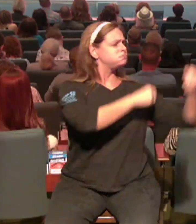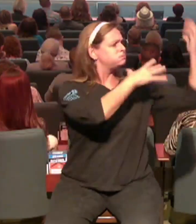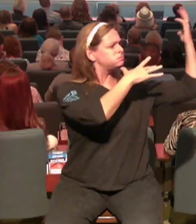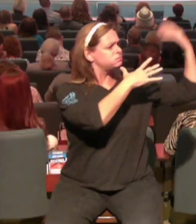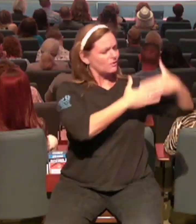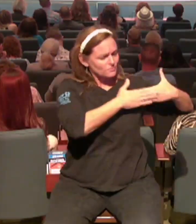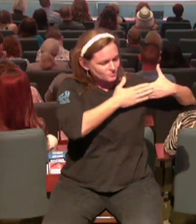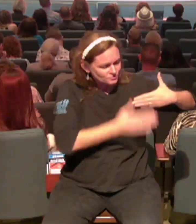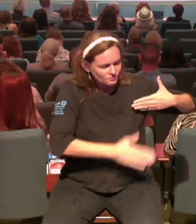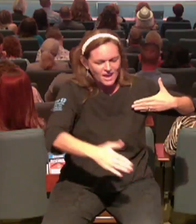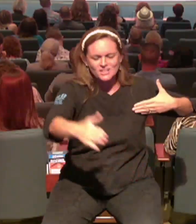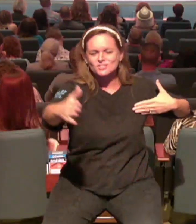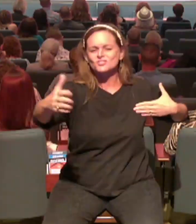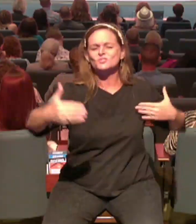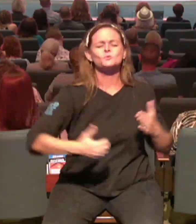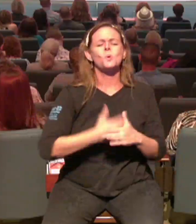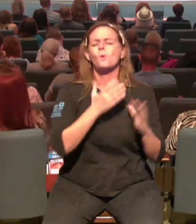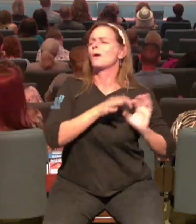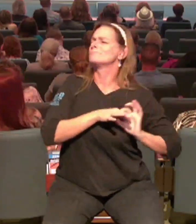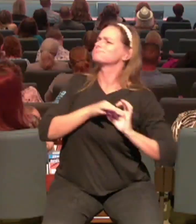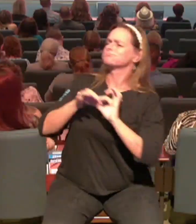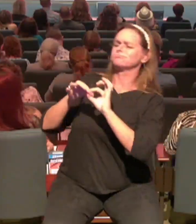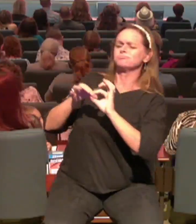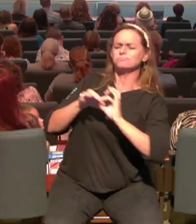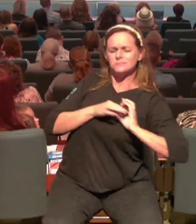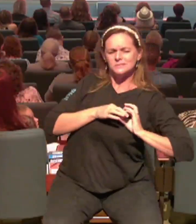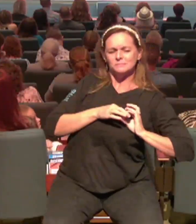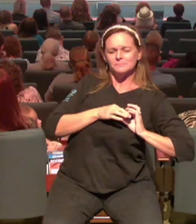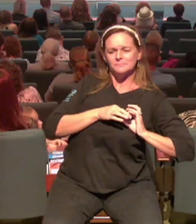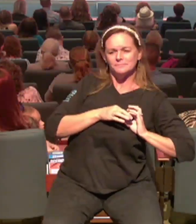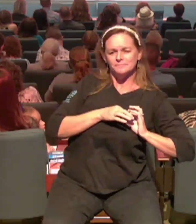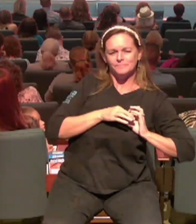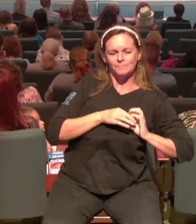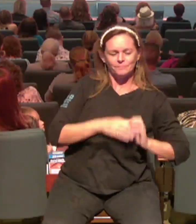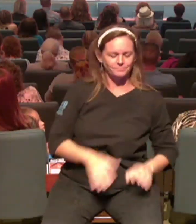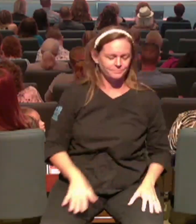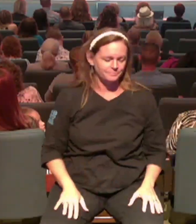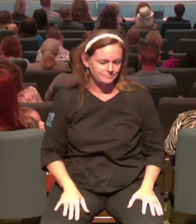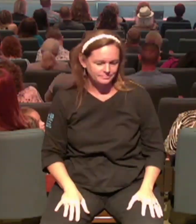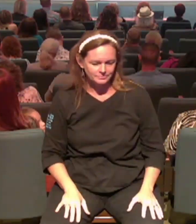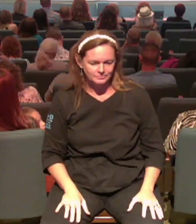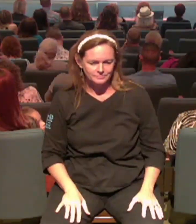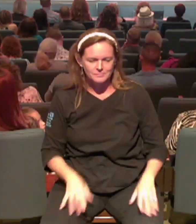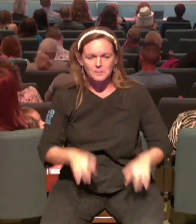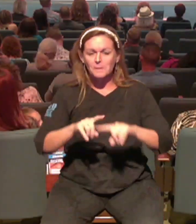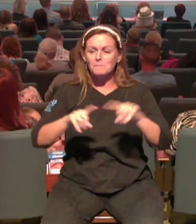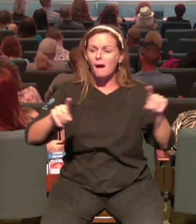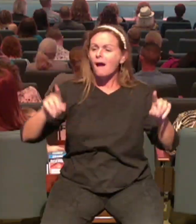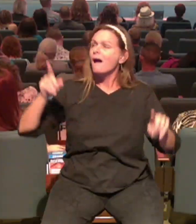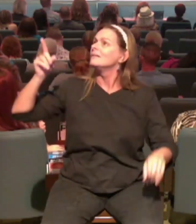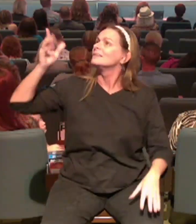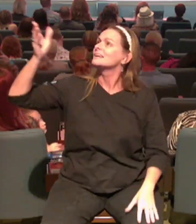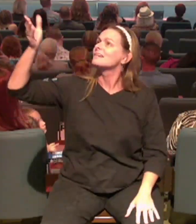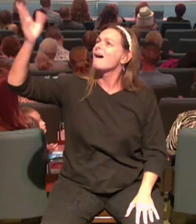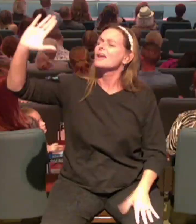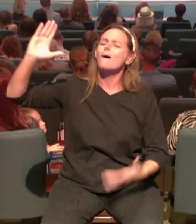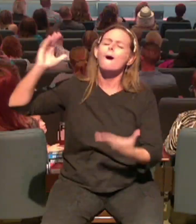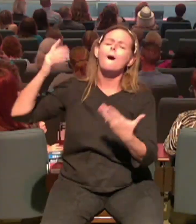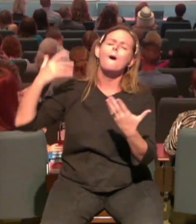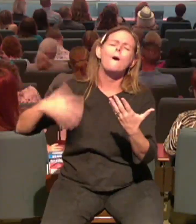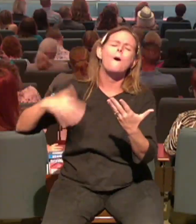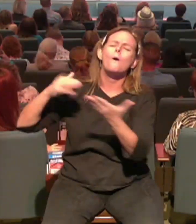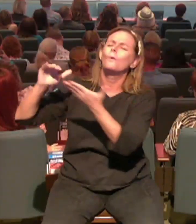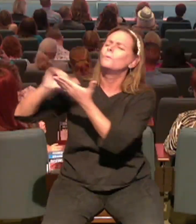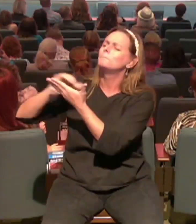start. But God. It says there, but God in verse 4, who is so rich in mercy. I mean, we can't